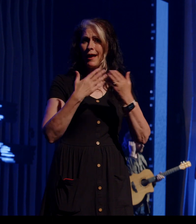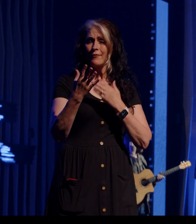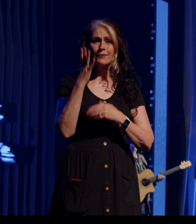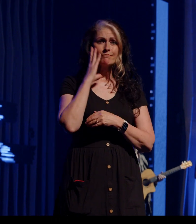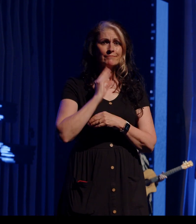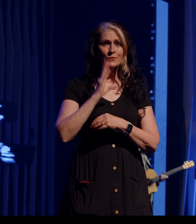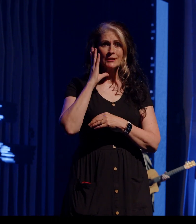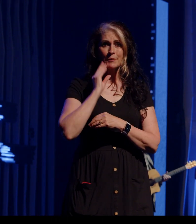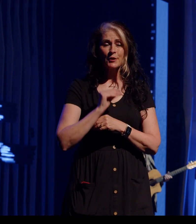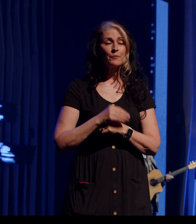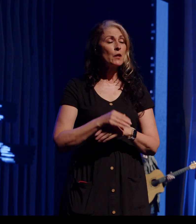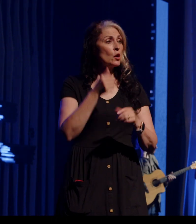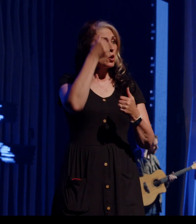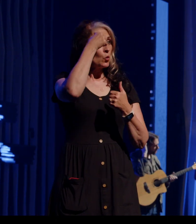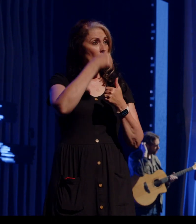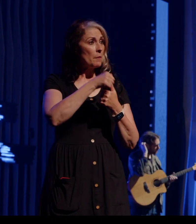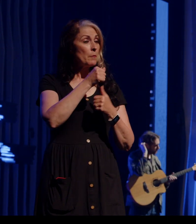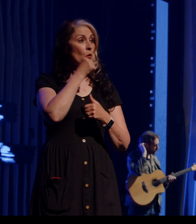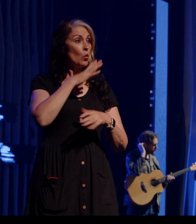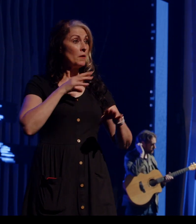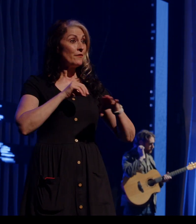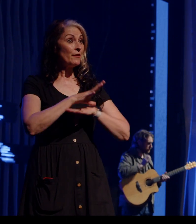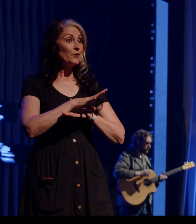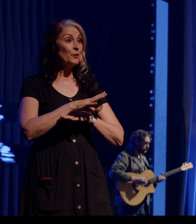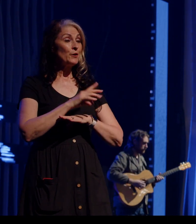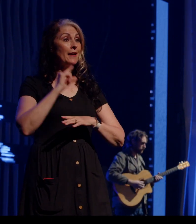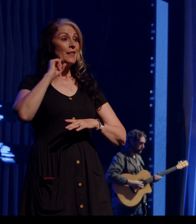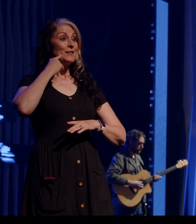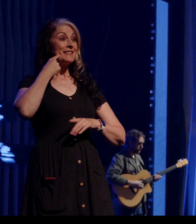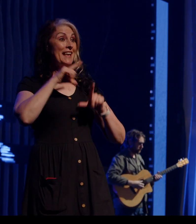walking through. And just remember, women of influence, there's a